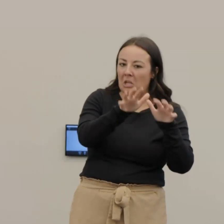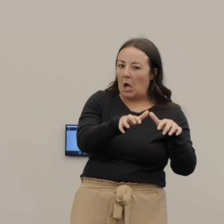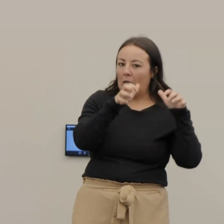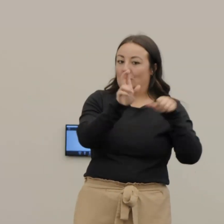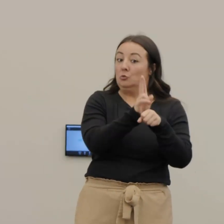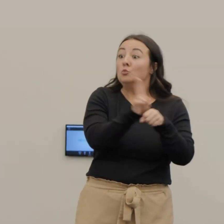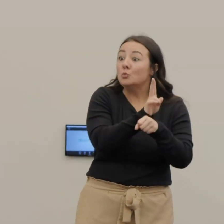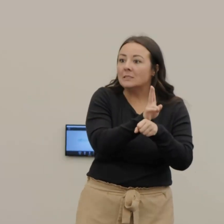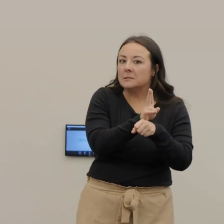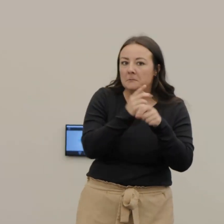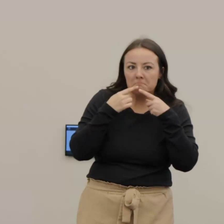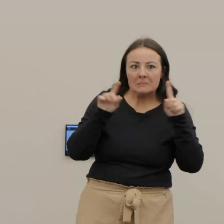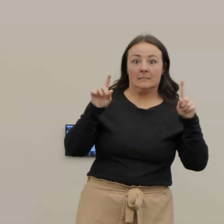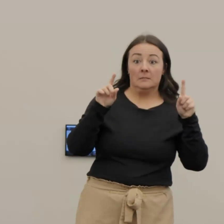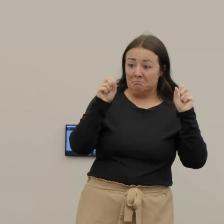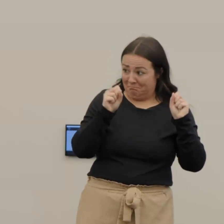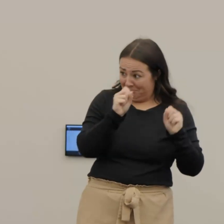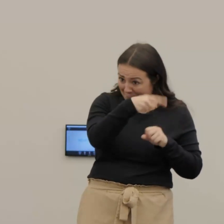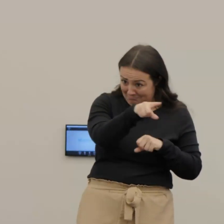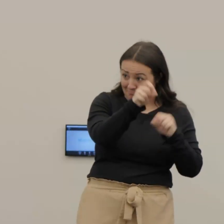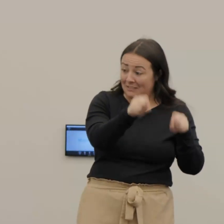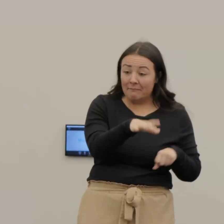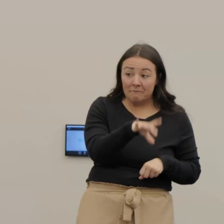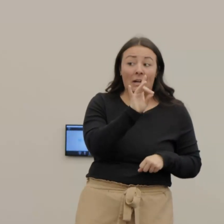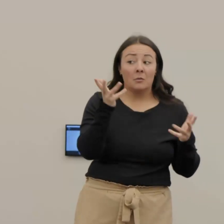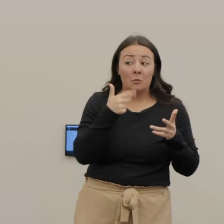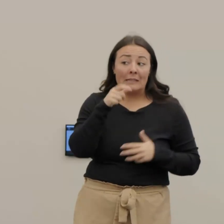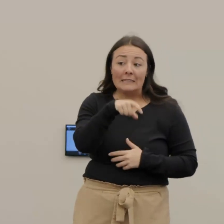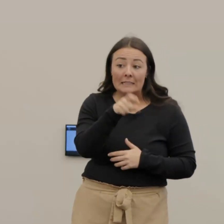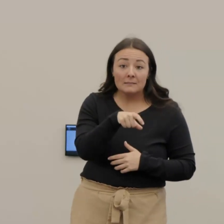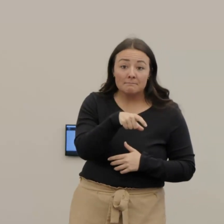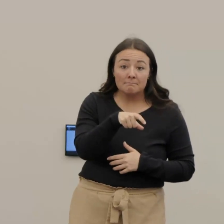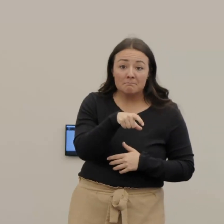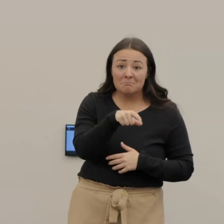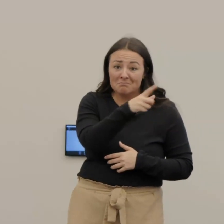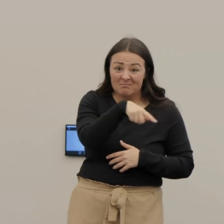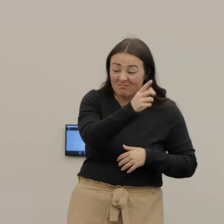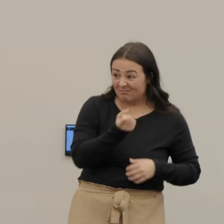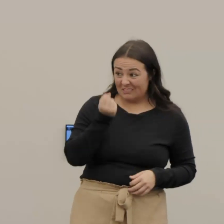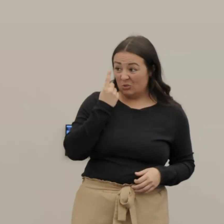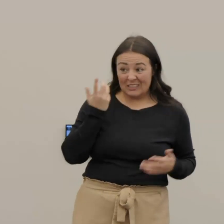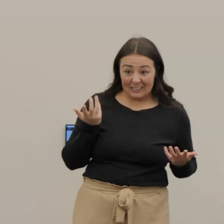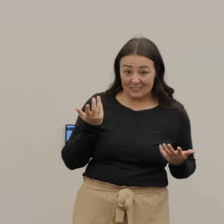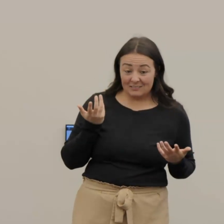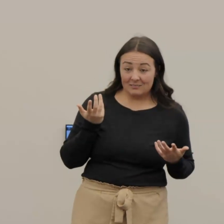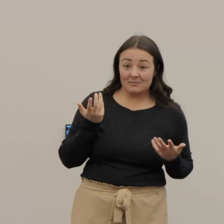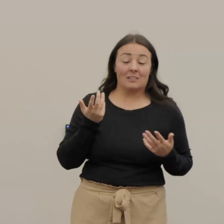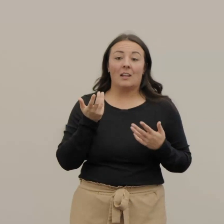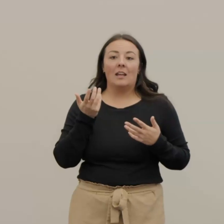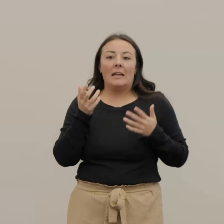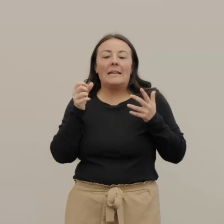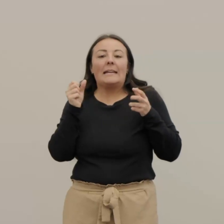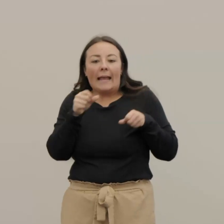audience? Can they find what they need? Do they understand it? And can they use